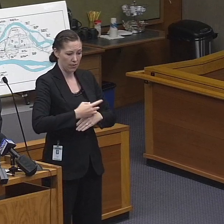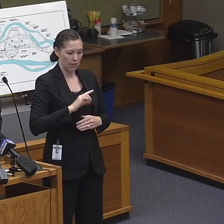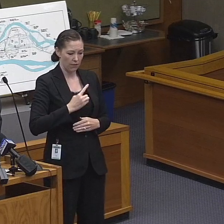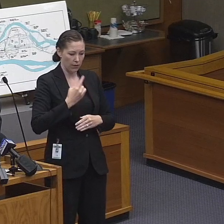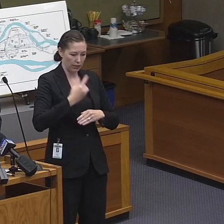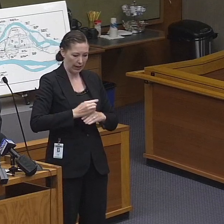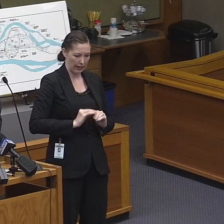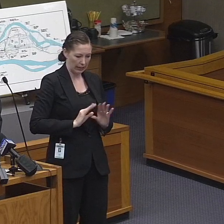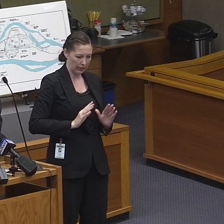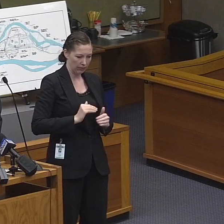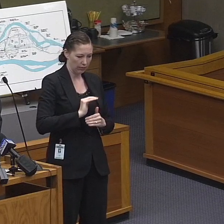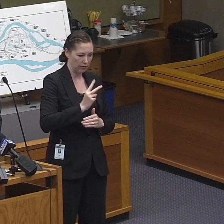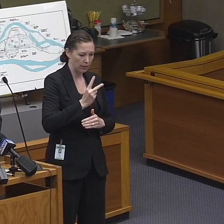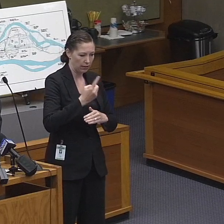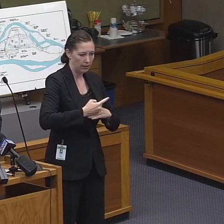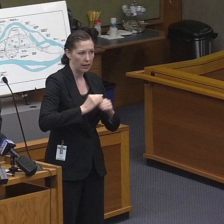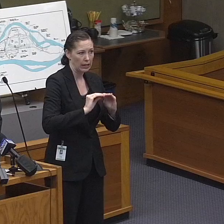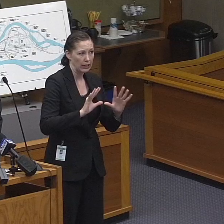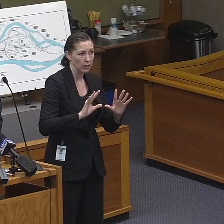That's good news.